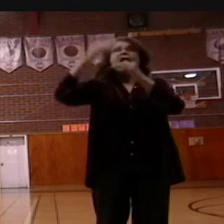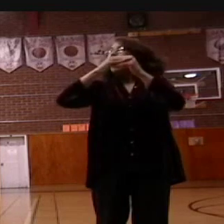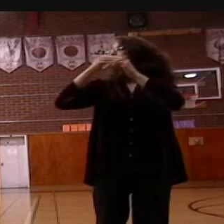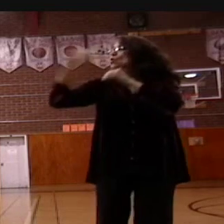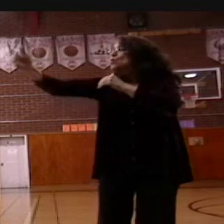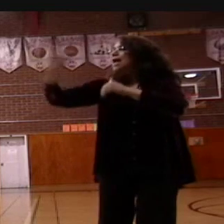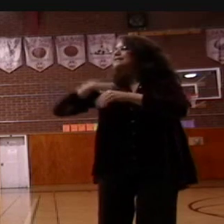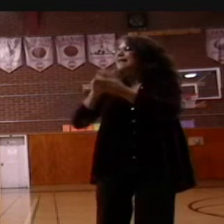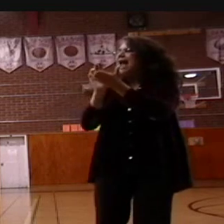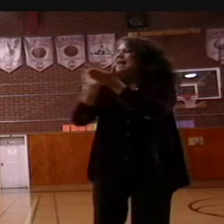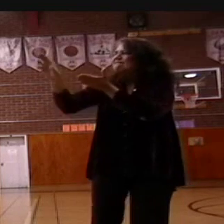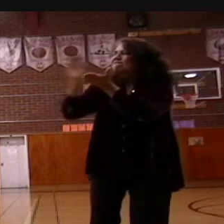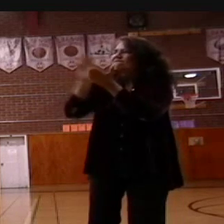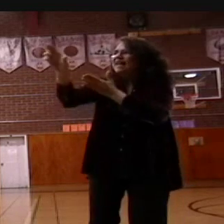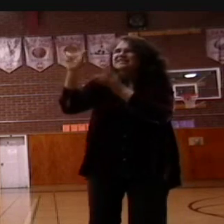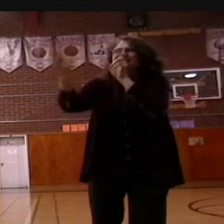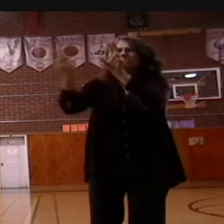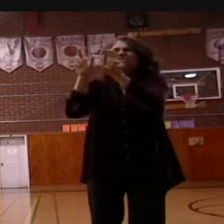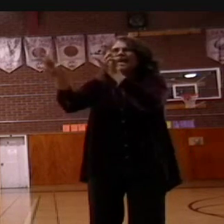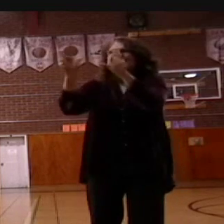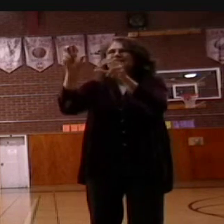funds that saved in my college loans.